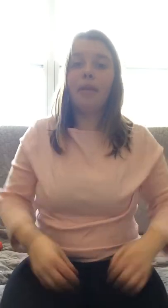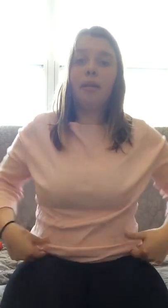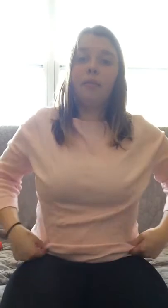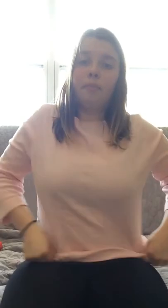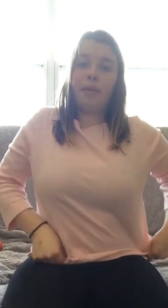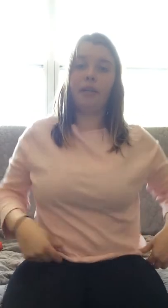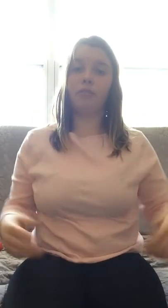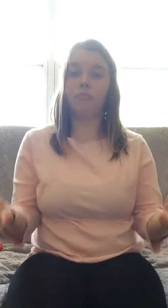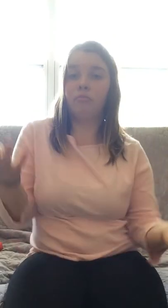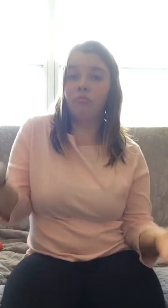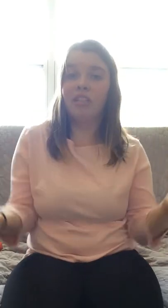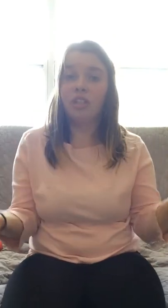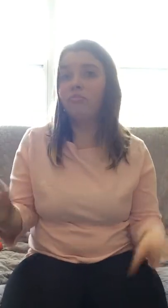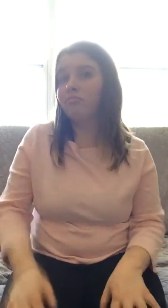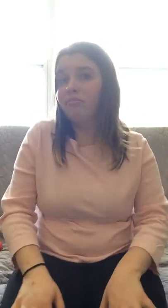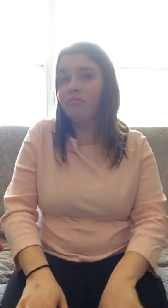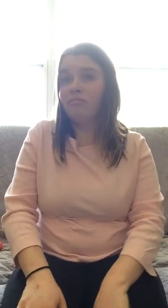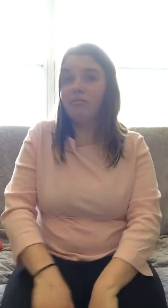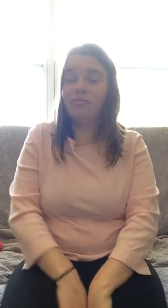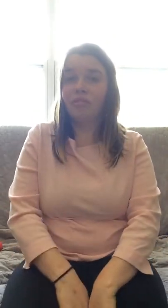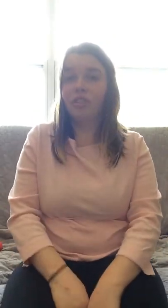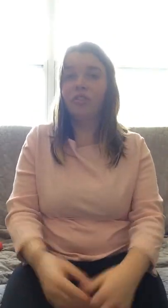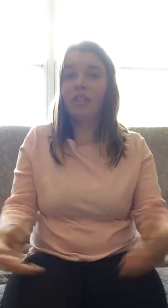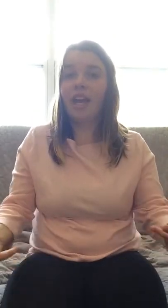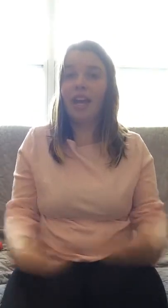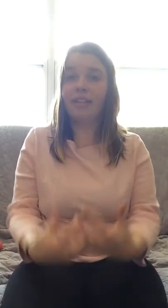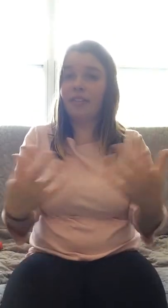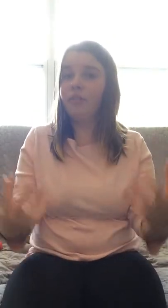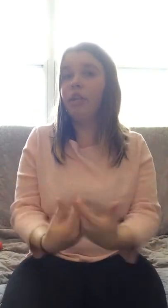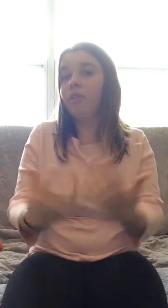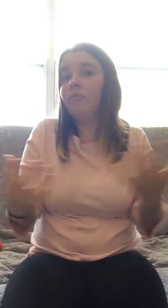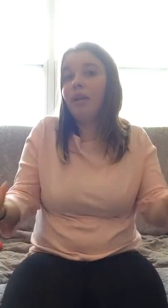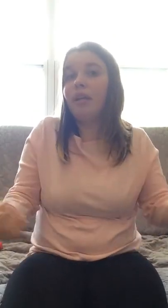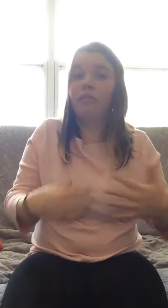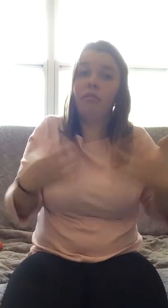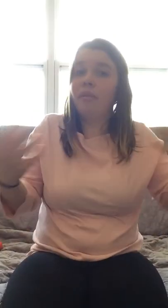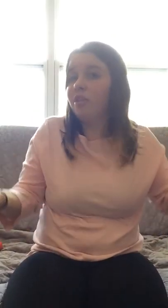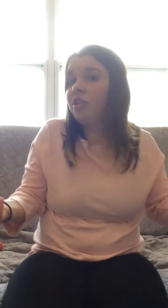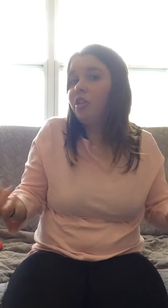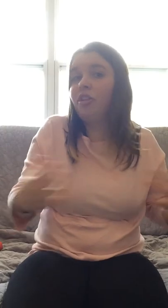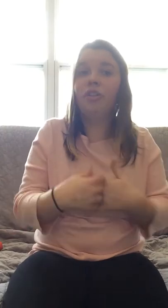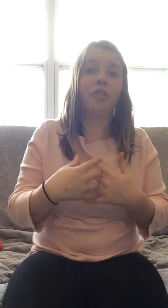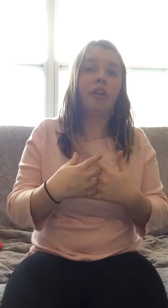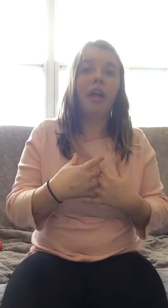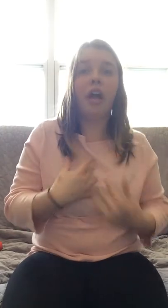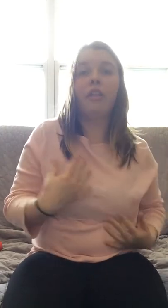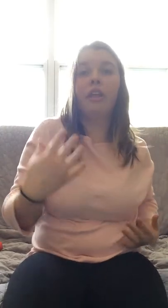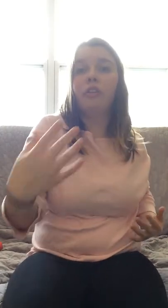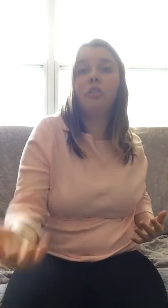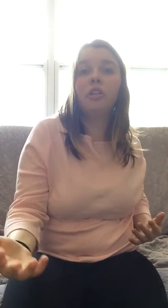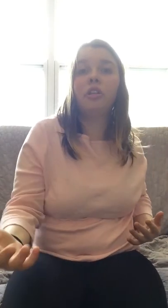up and, you know, do that activity with me and let me learn, or I'll let you